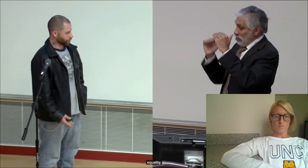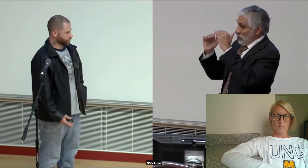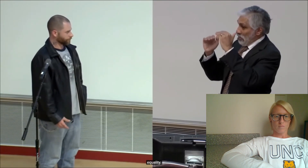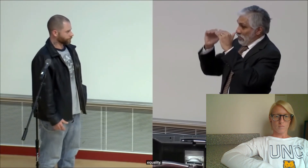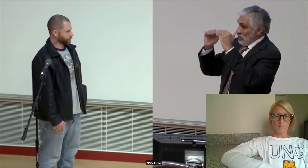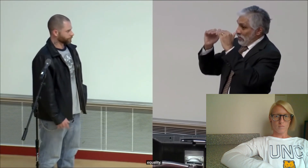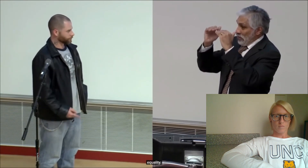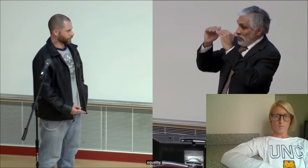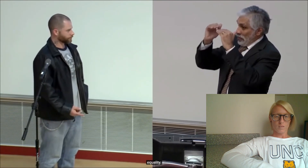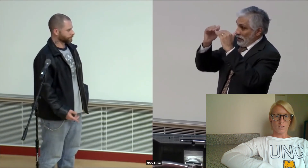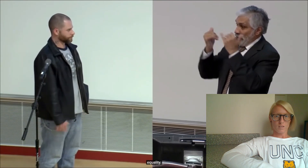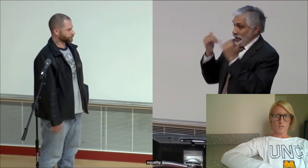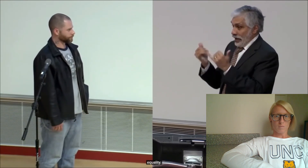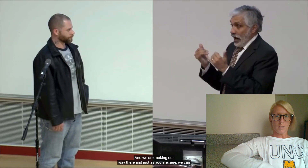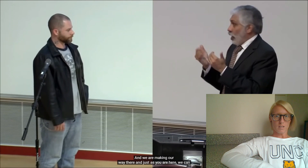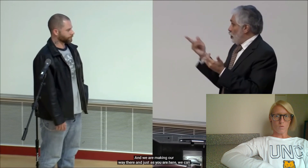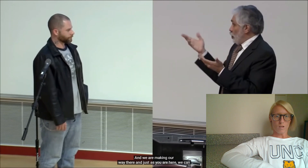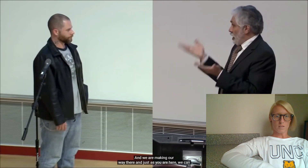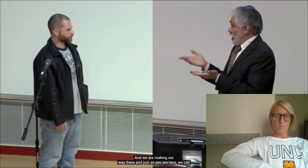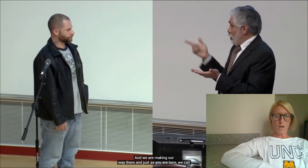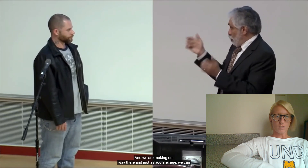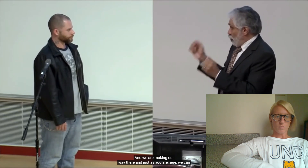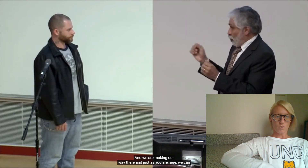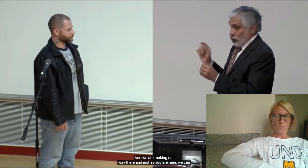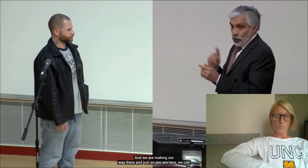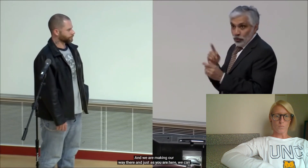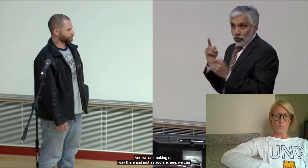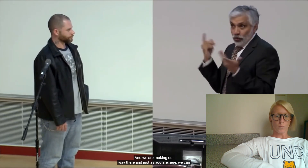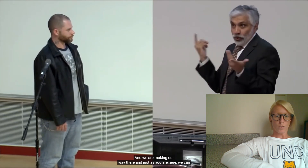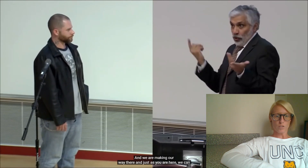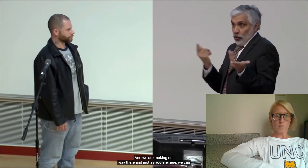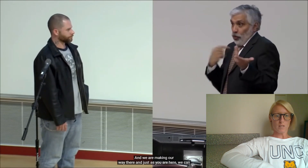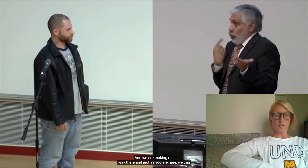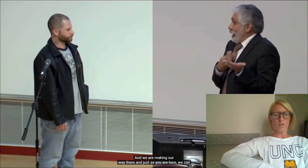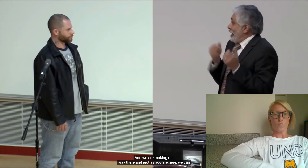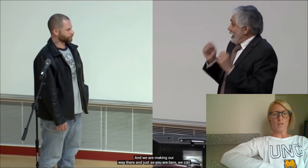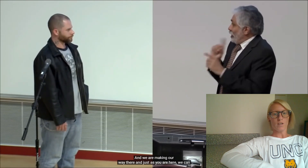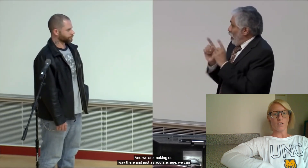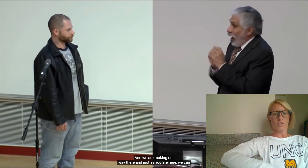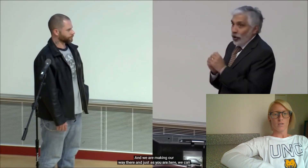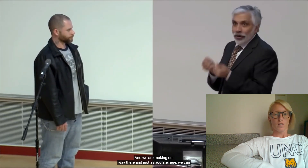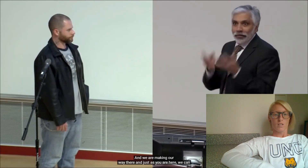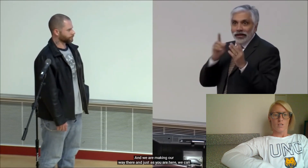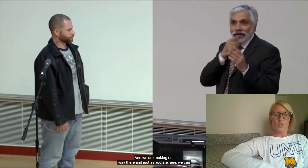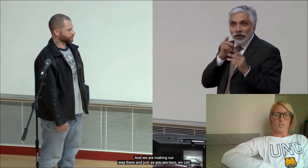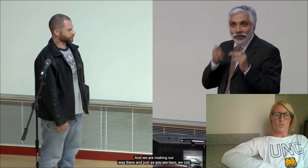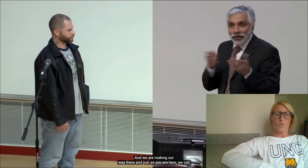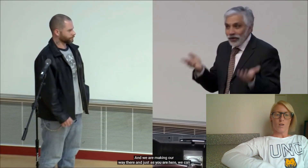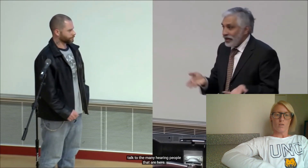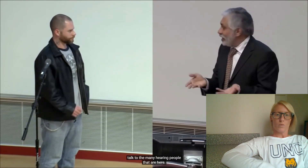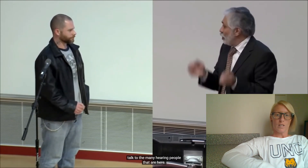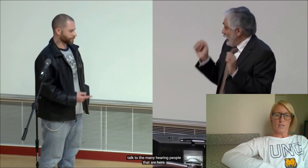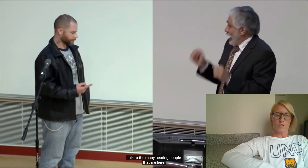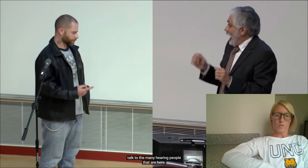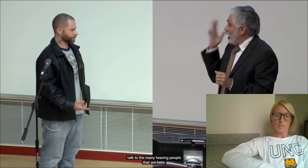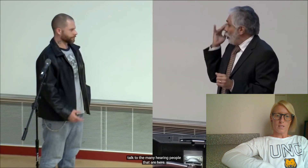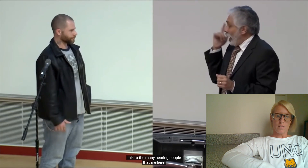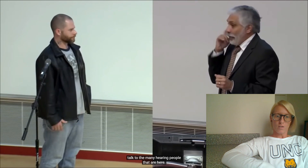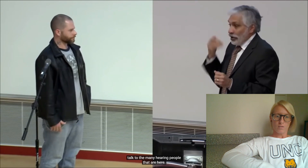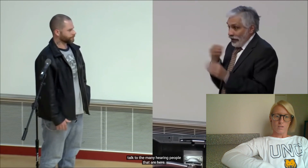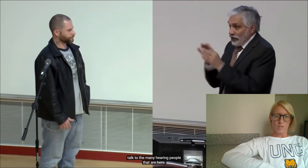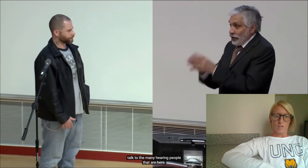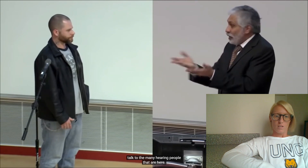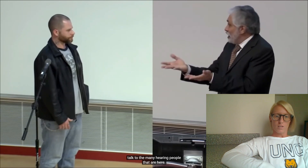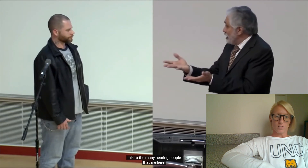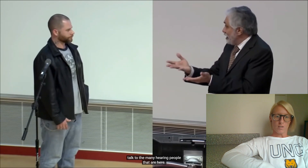for equality. And we're make making our way equality there. possible, and we're just And making our just way as you're there, here, we can just as you are. talk We to can the do it many